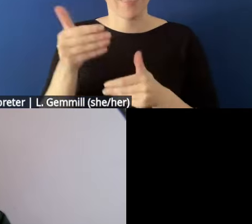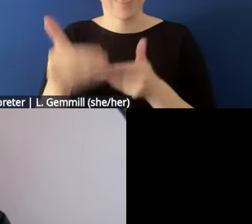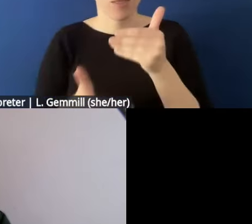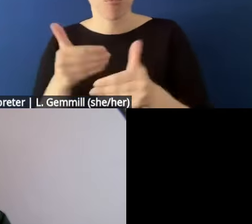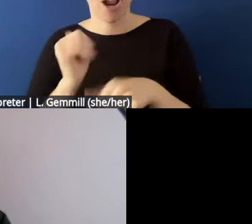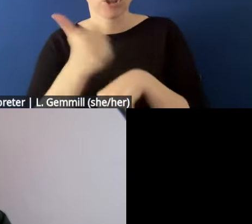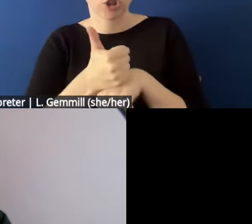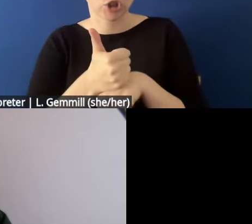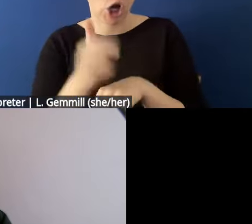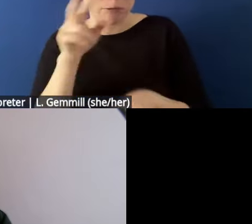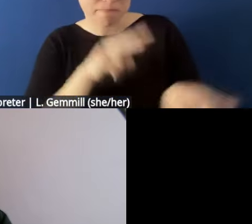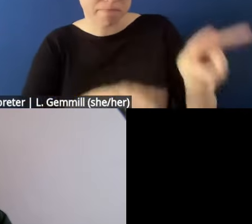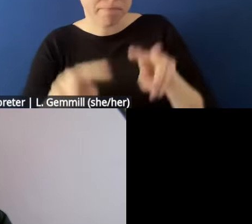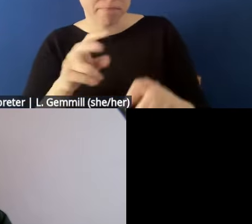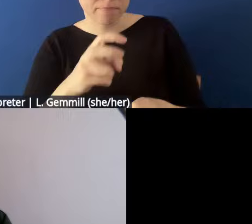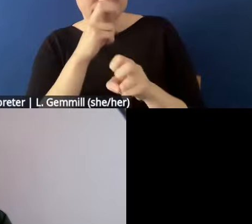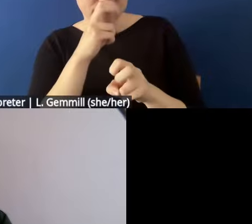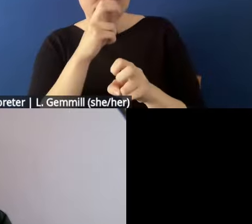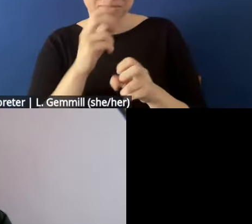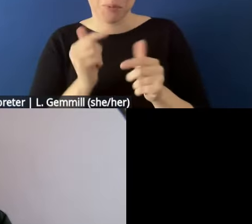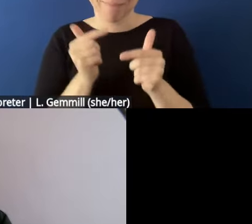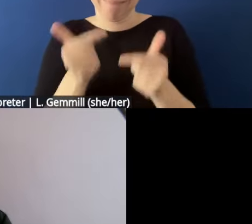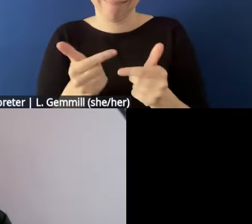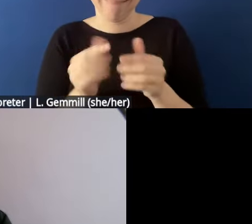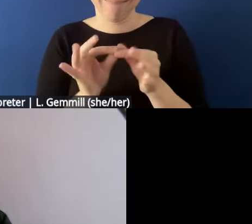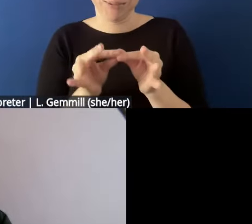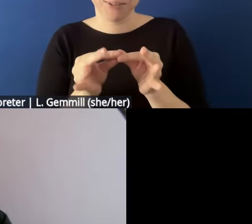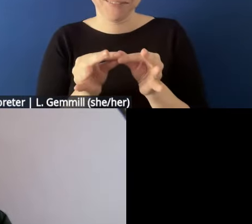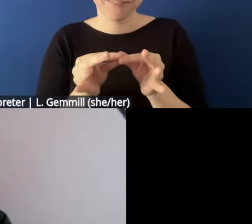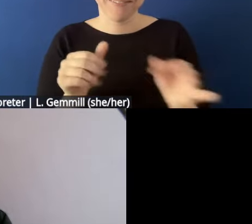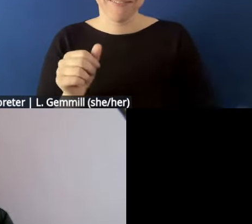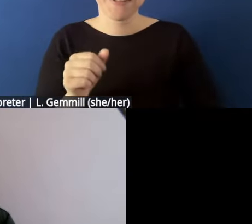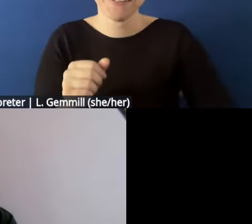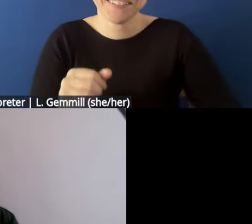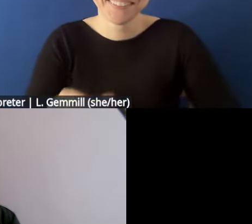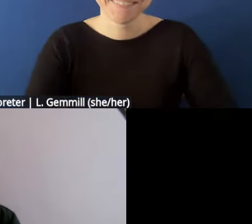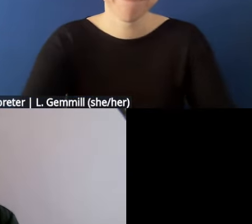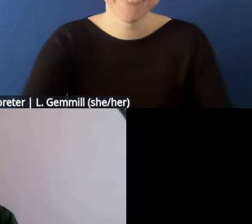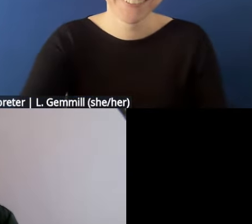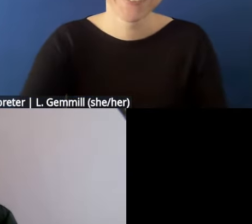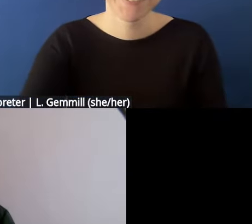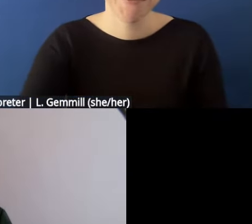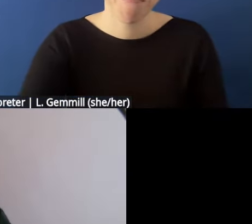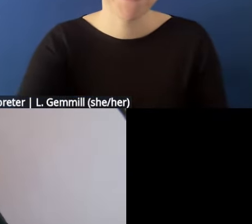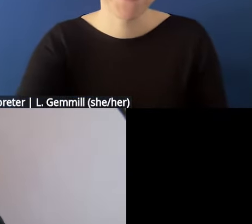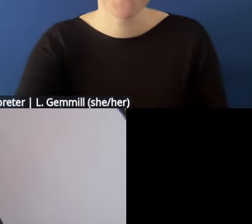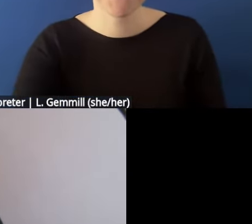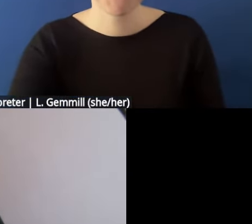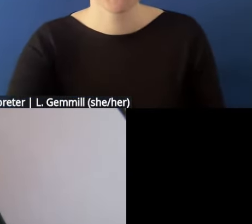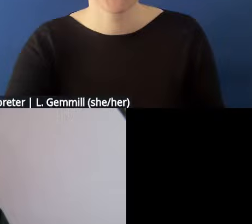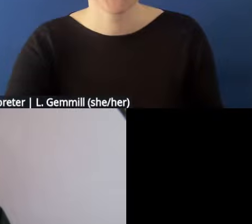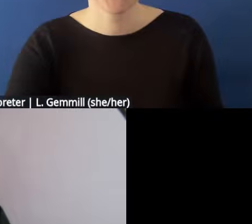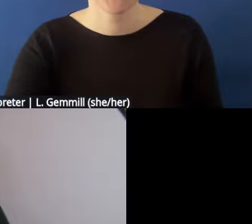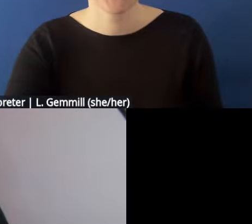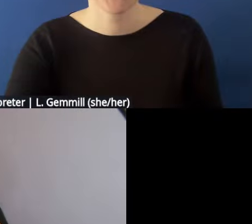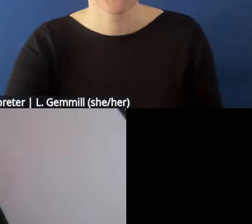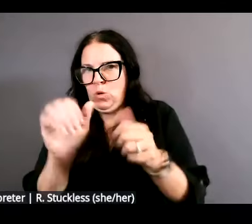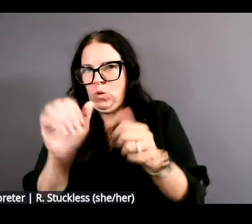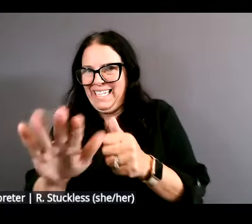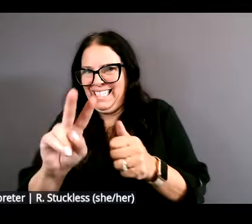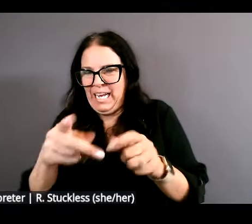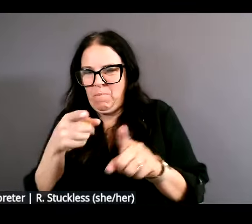his second point that he raises in his public comments. Do agree with him. We did, I think make